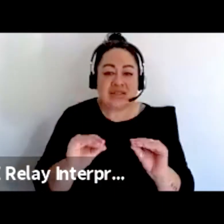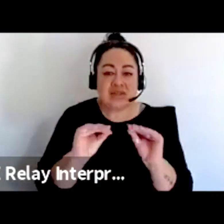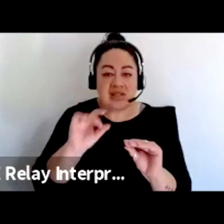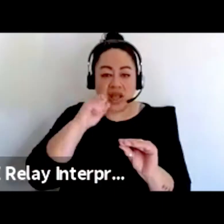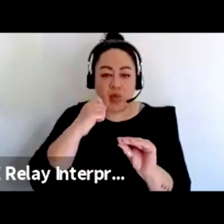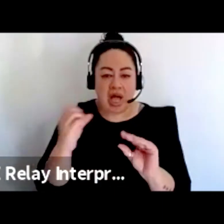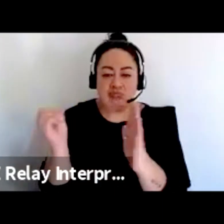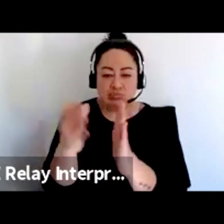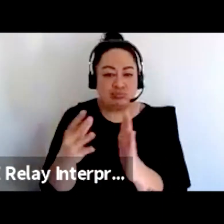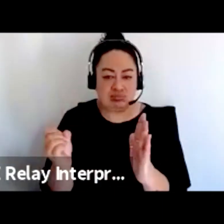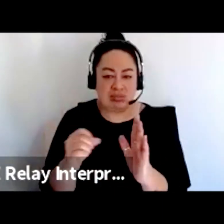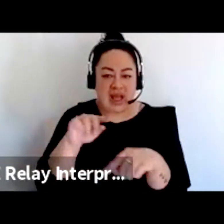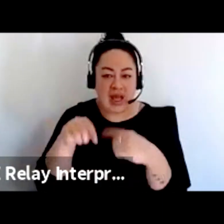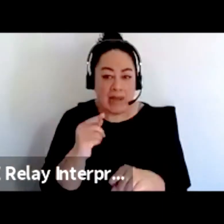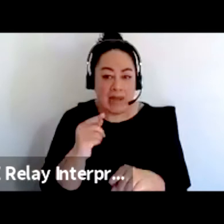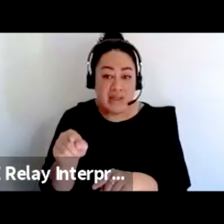this. Have you heard, Anthony?